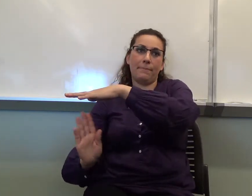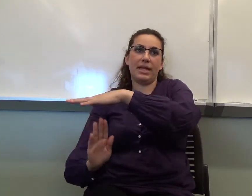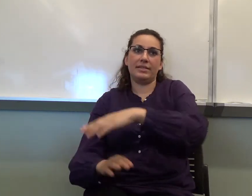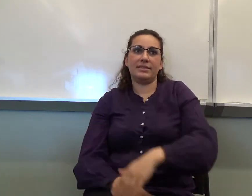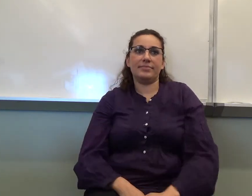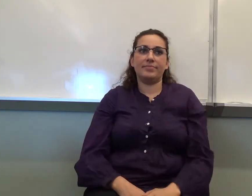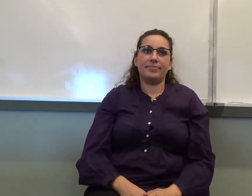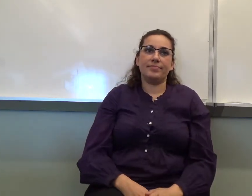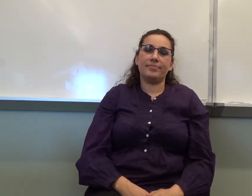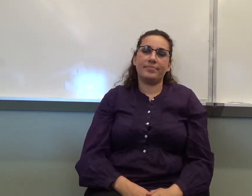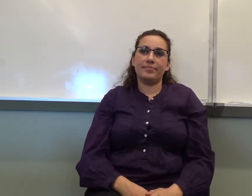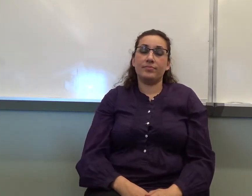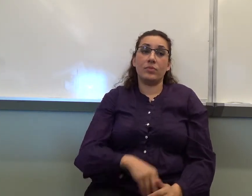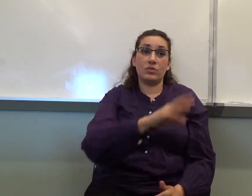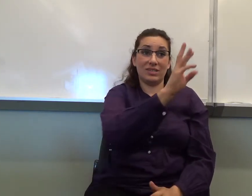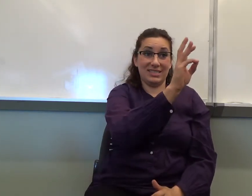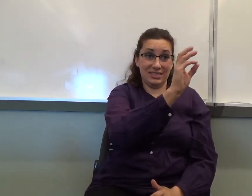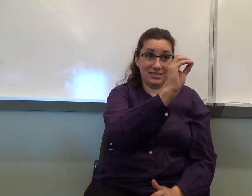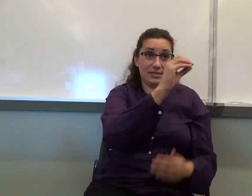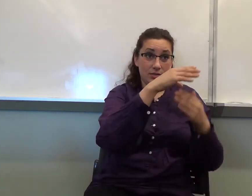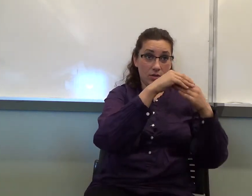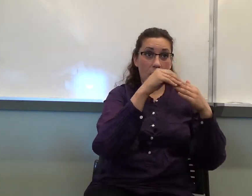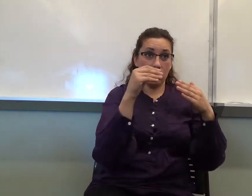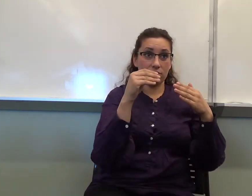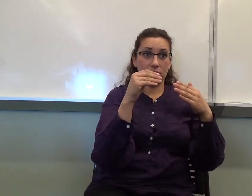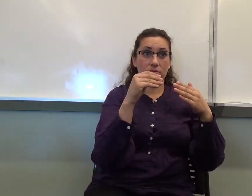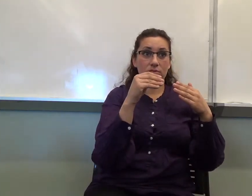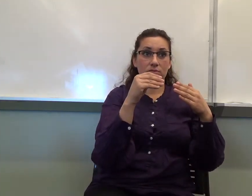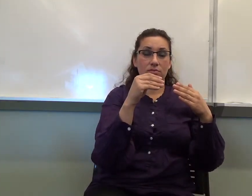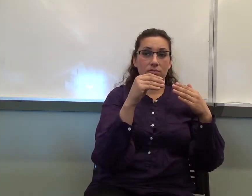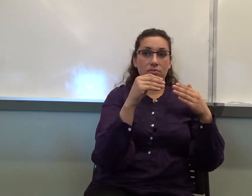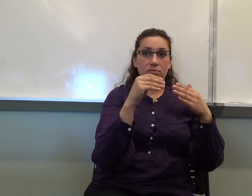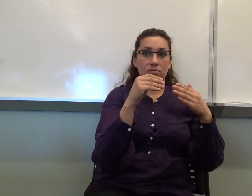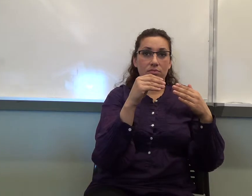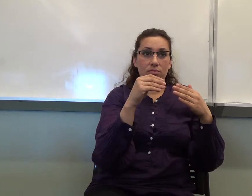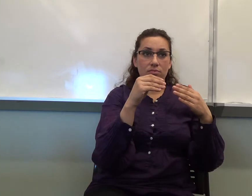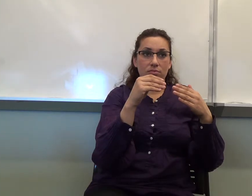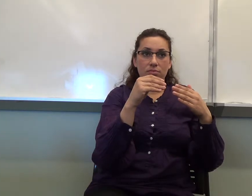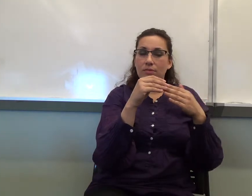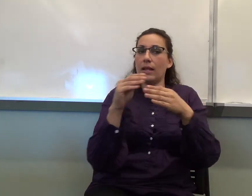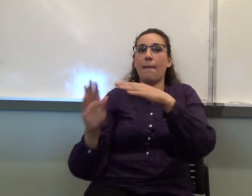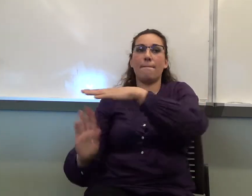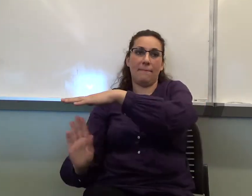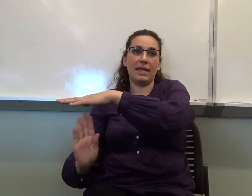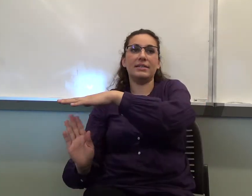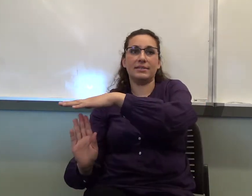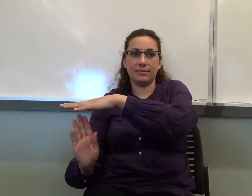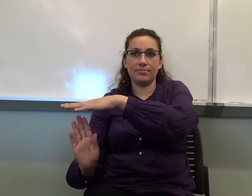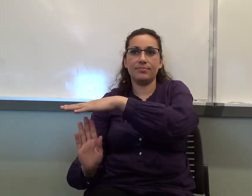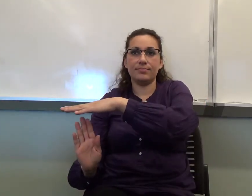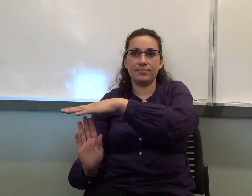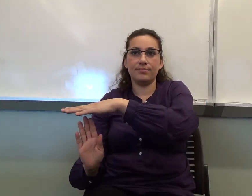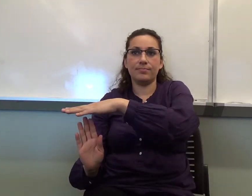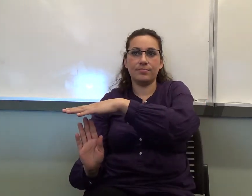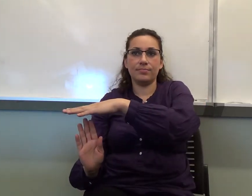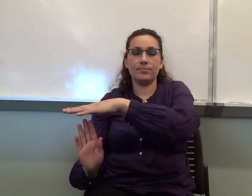The $60 is that's the base, and we want to find the